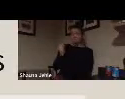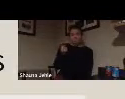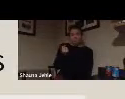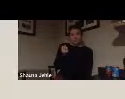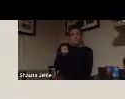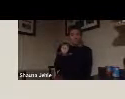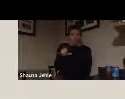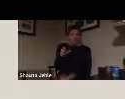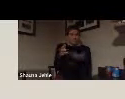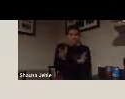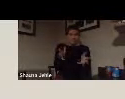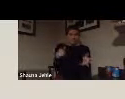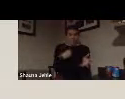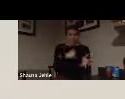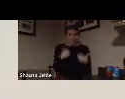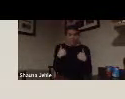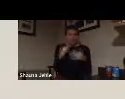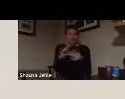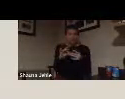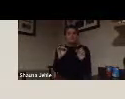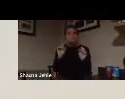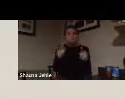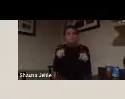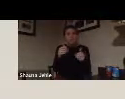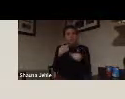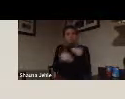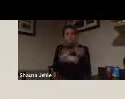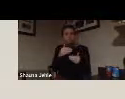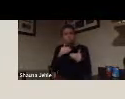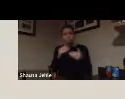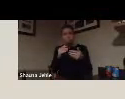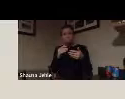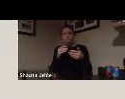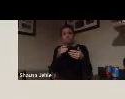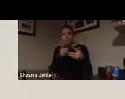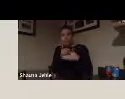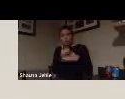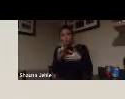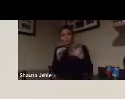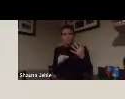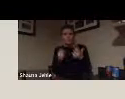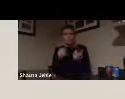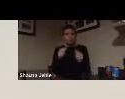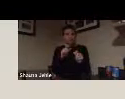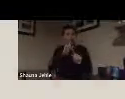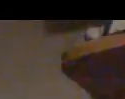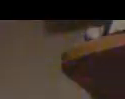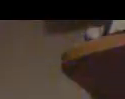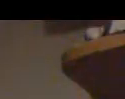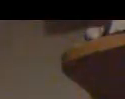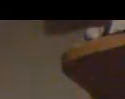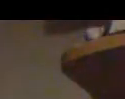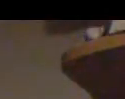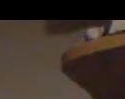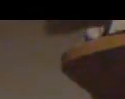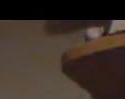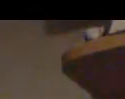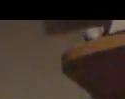That's about all we have. So yeah, we can go through and just try to answer the questions.